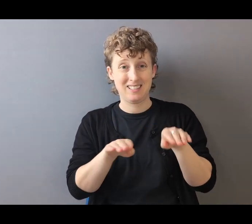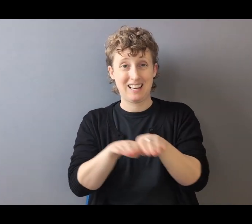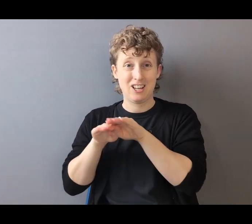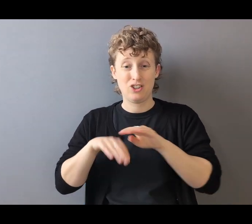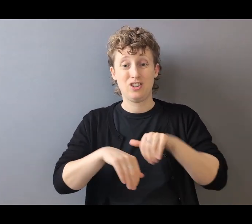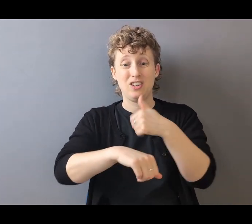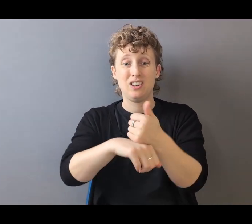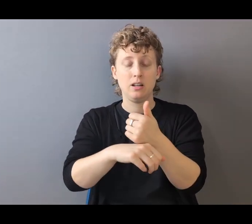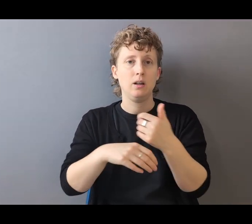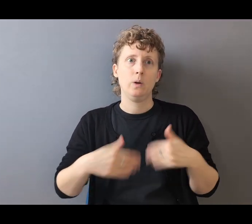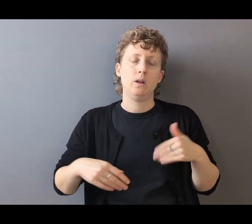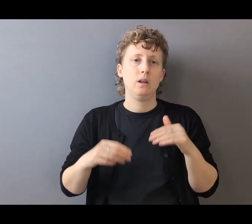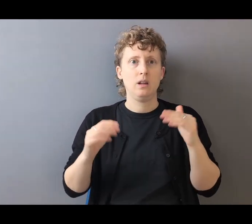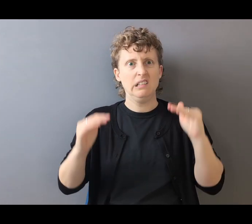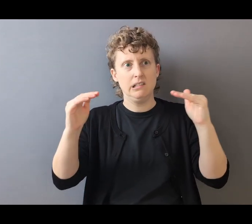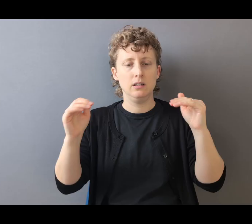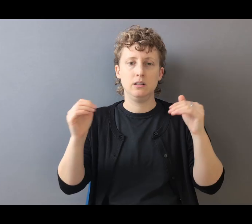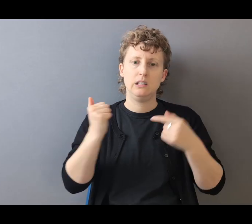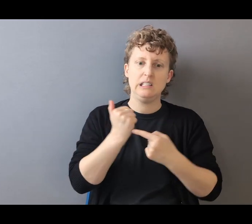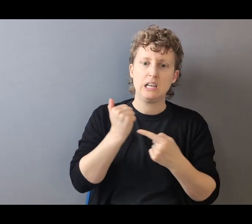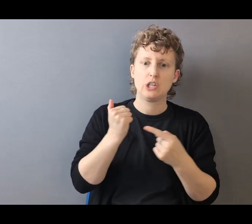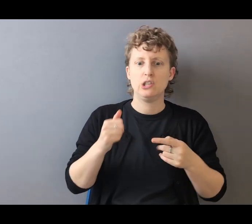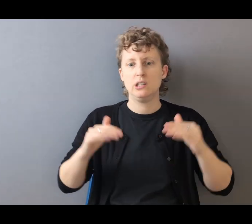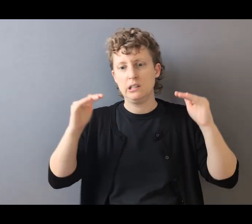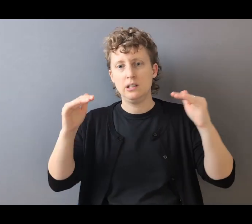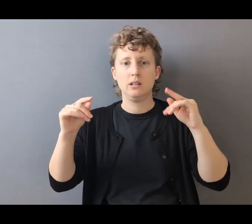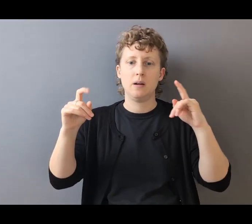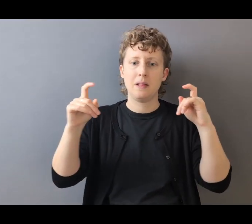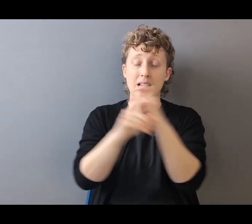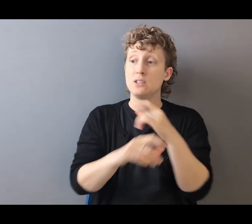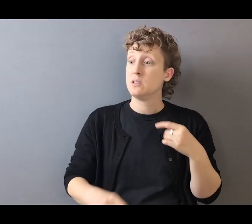of accessibility experts that in most cases do it free of charge and voluntary.